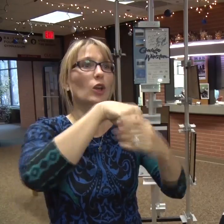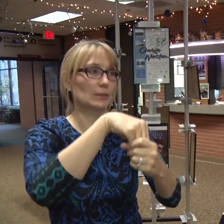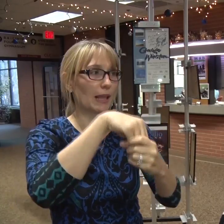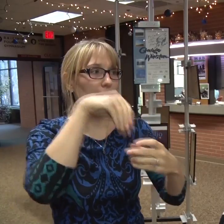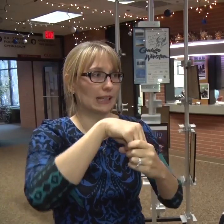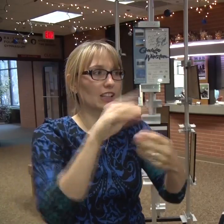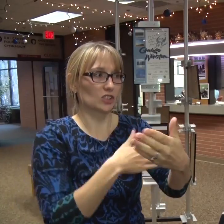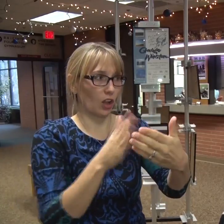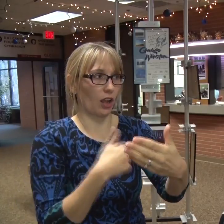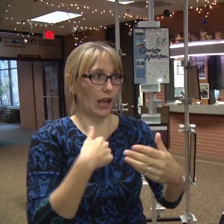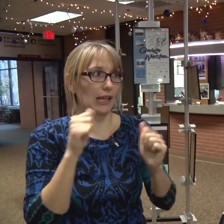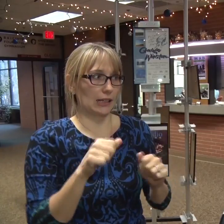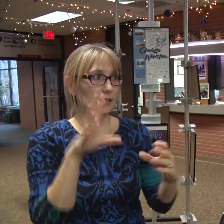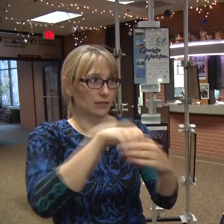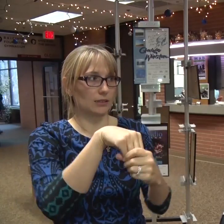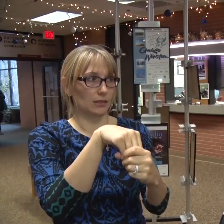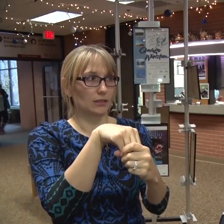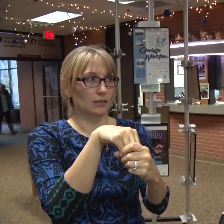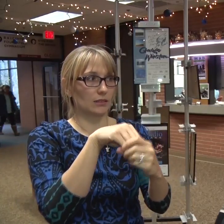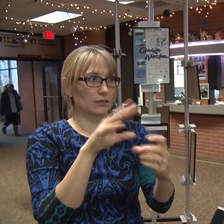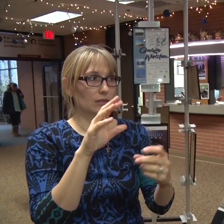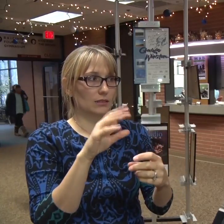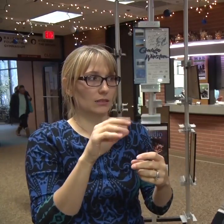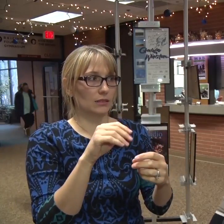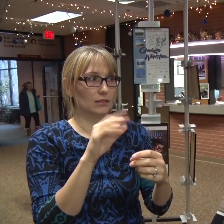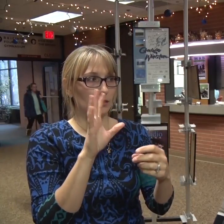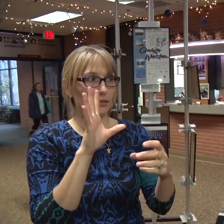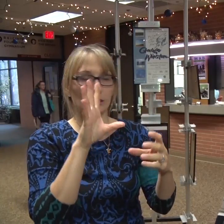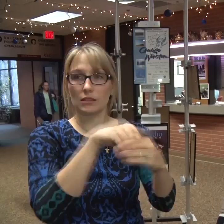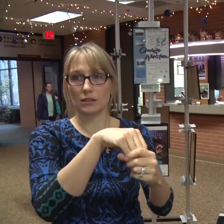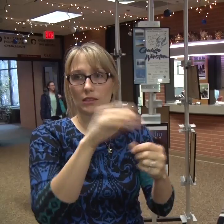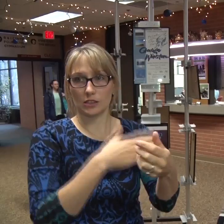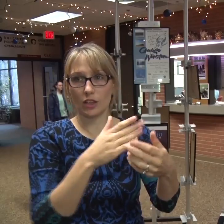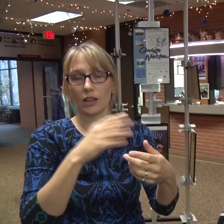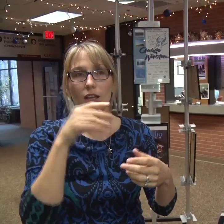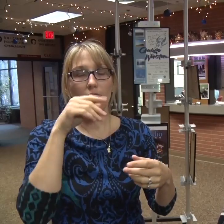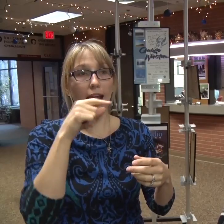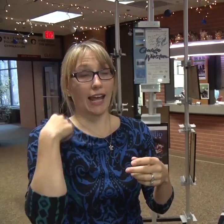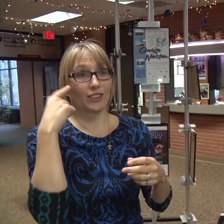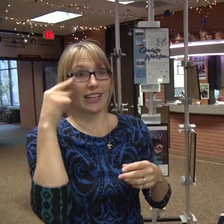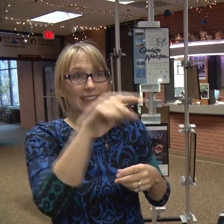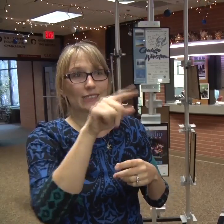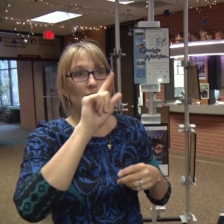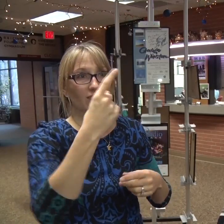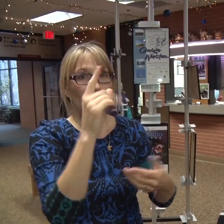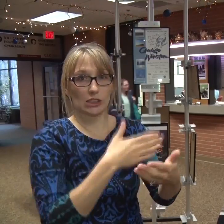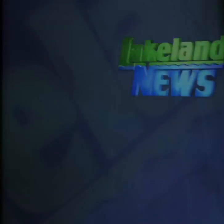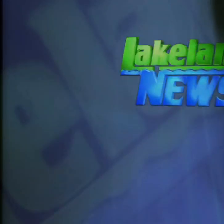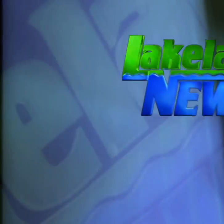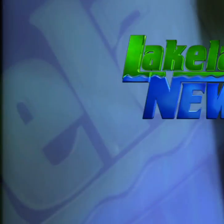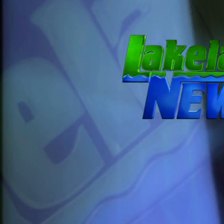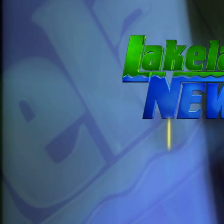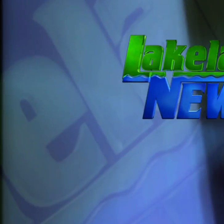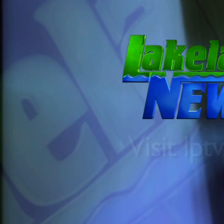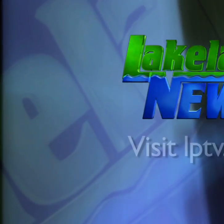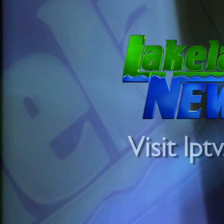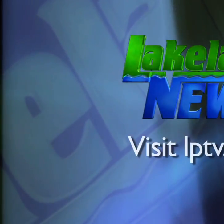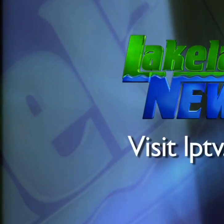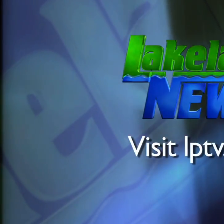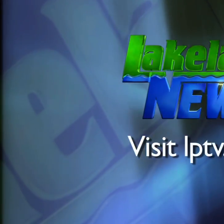then it really helps us to be involved in the song. And in the music. If you've enjoyed this segment of